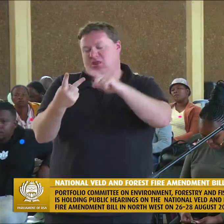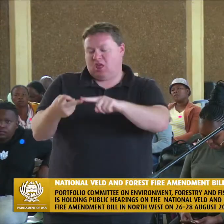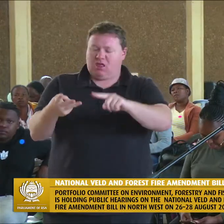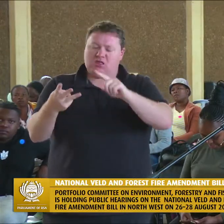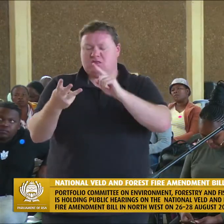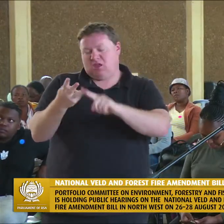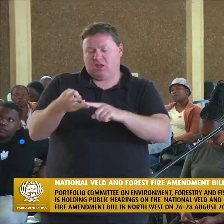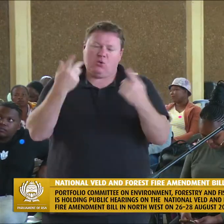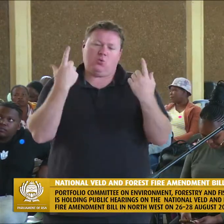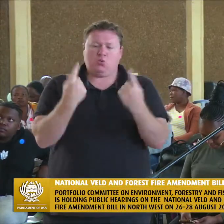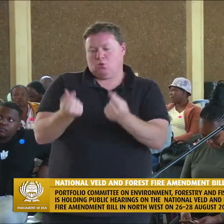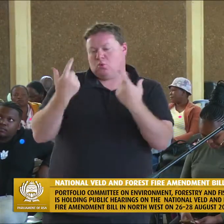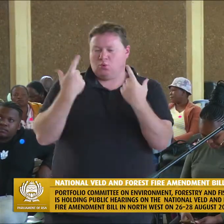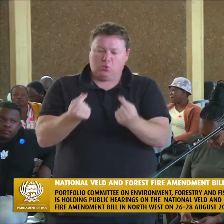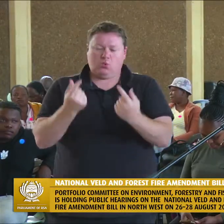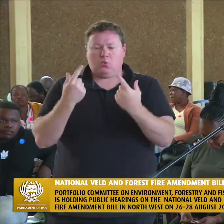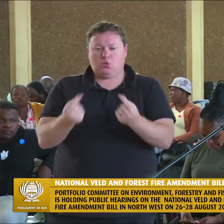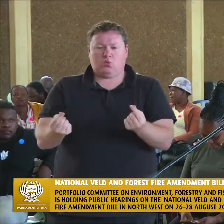three